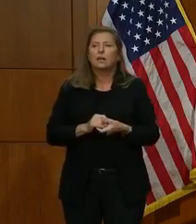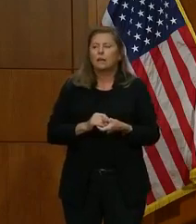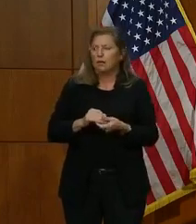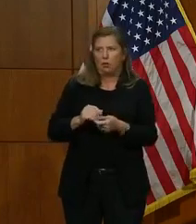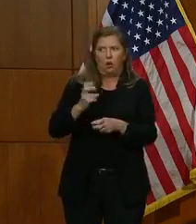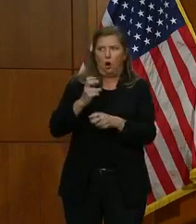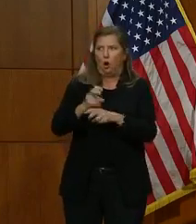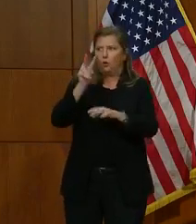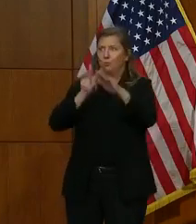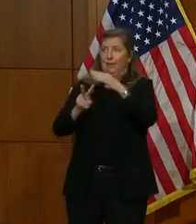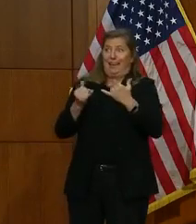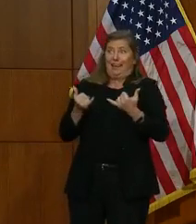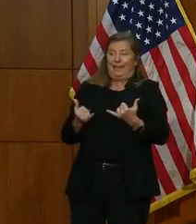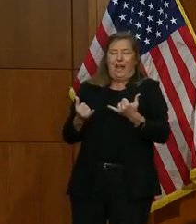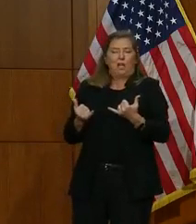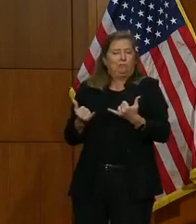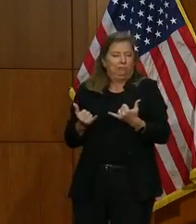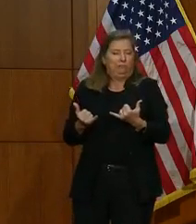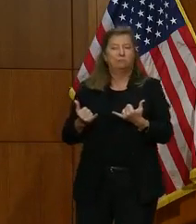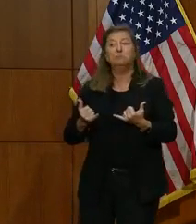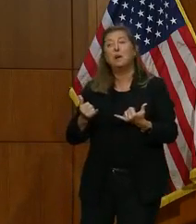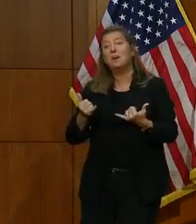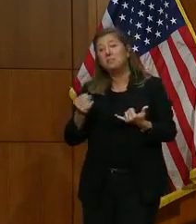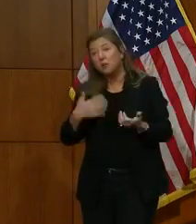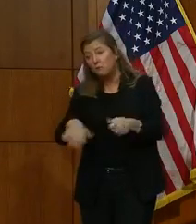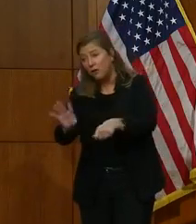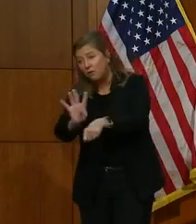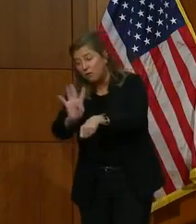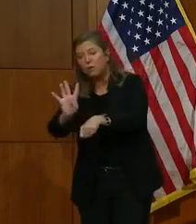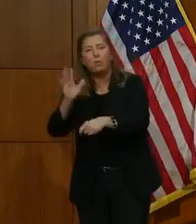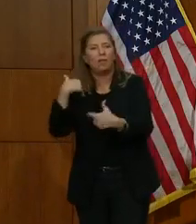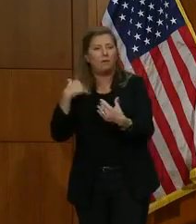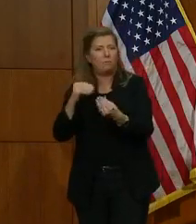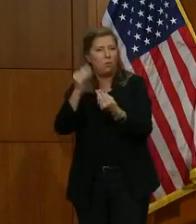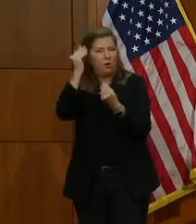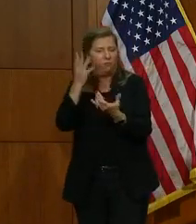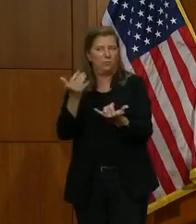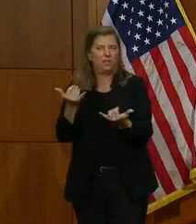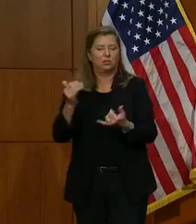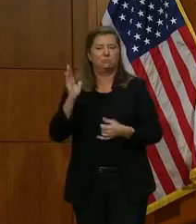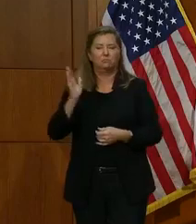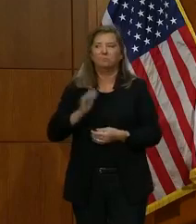hard thing to predict, but I'll have more information about that at 4 p.m. tonight.